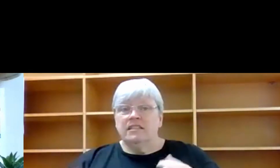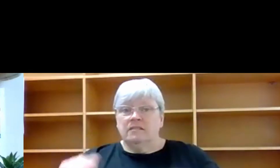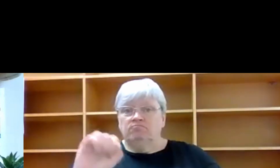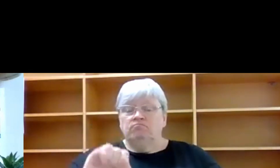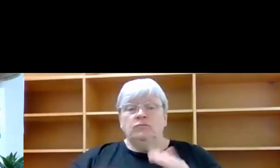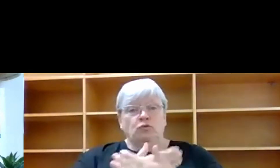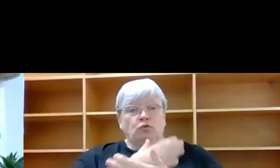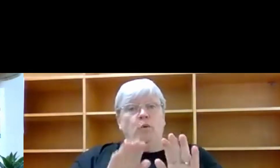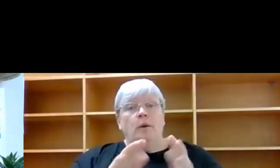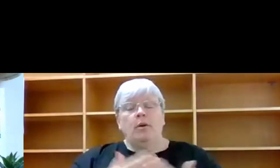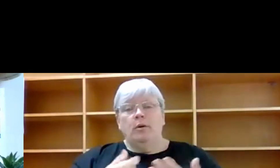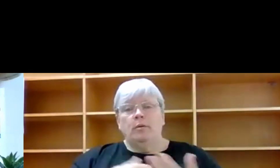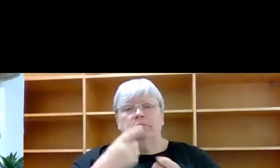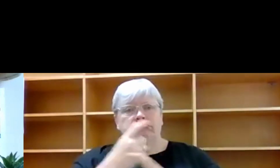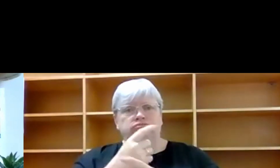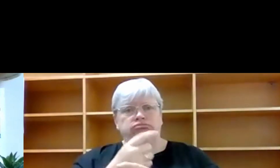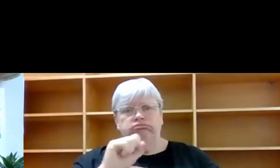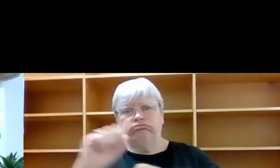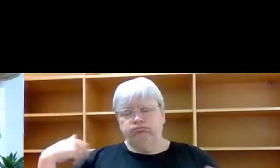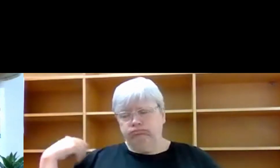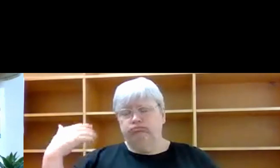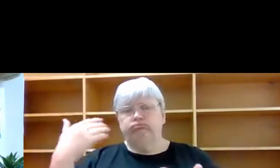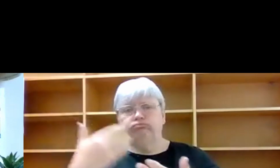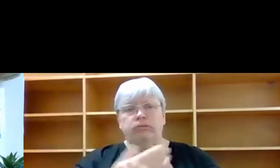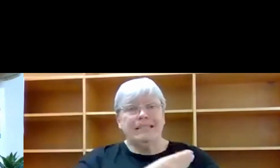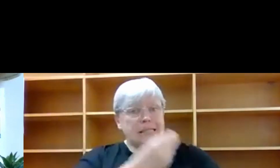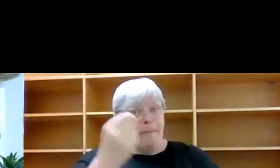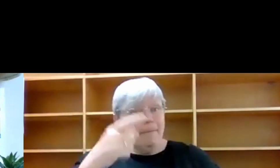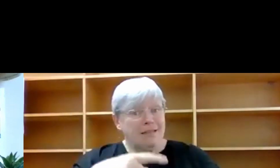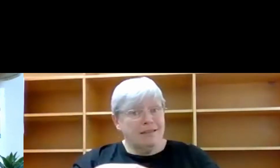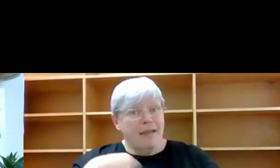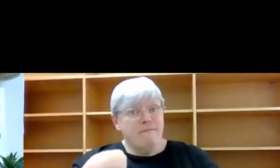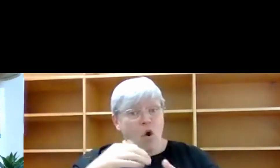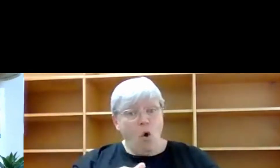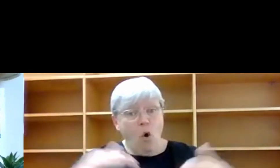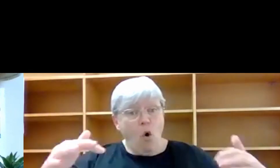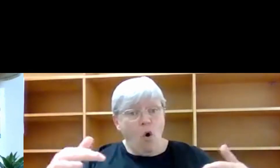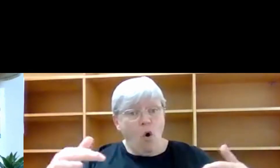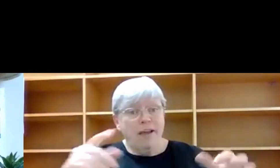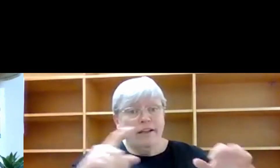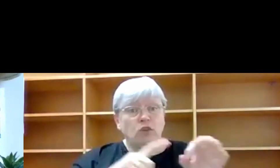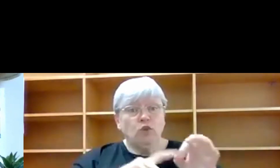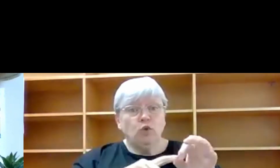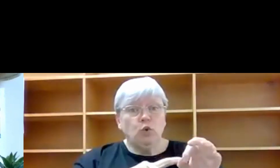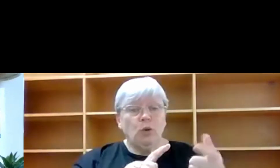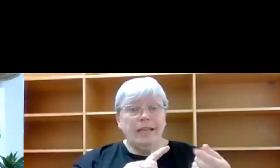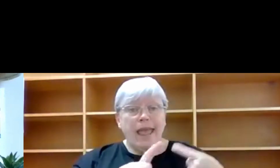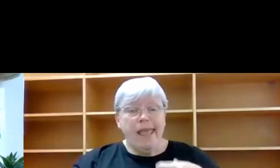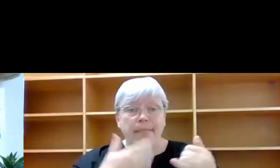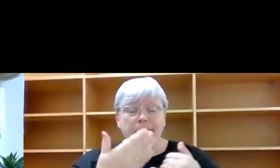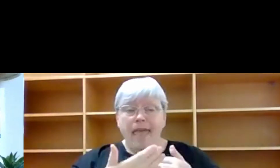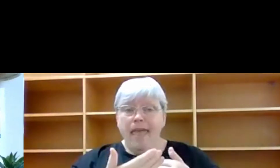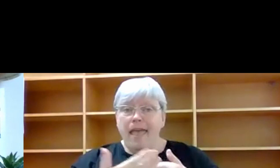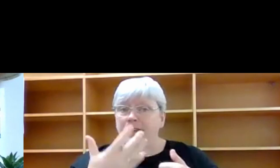impressive career. There will be time for audience Q&A towards the end, so if you have anything you'd like to ask, please do pop